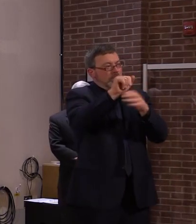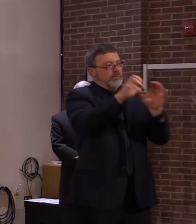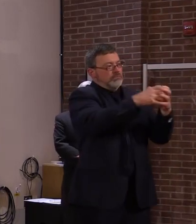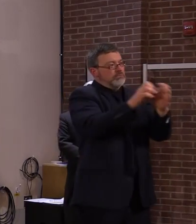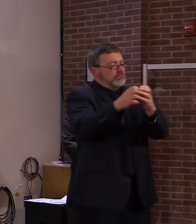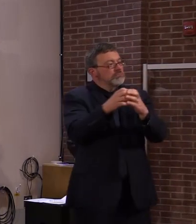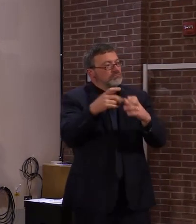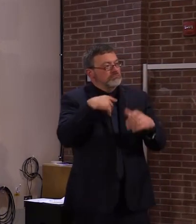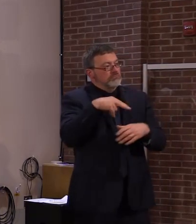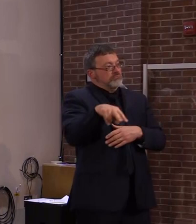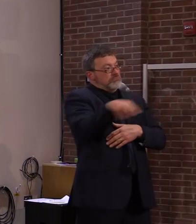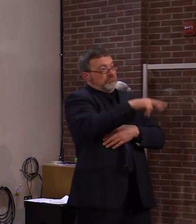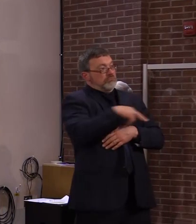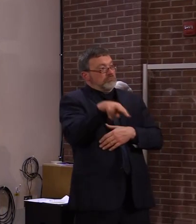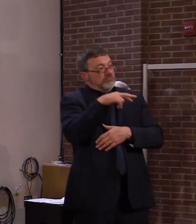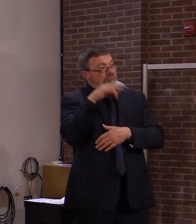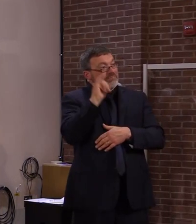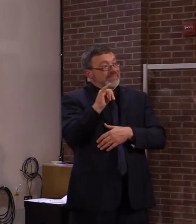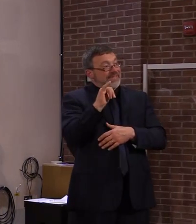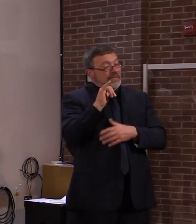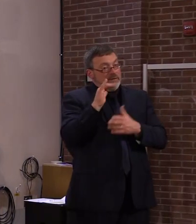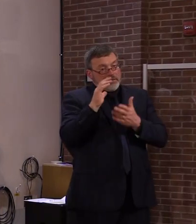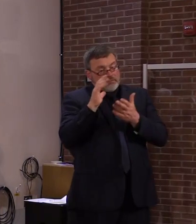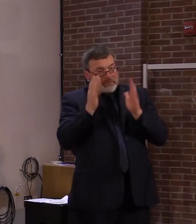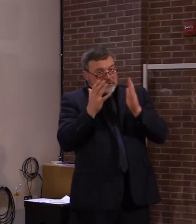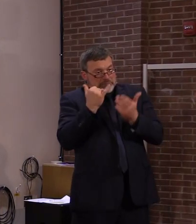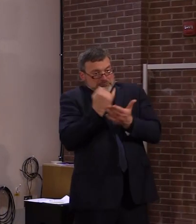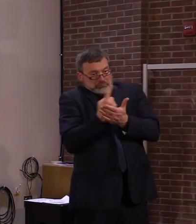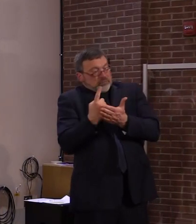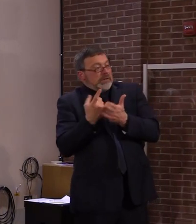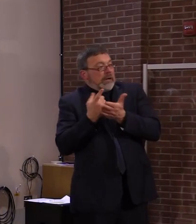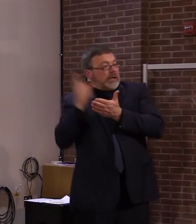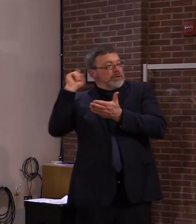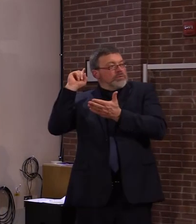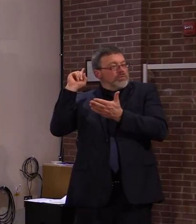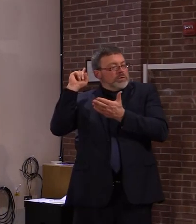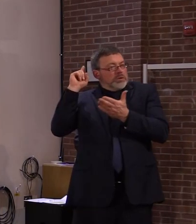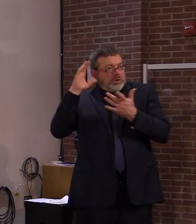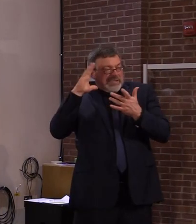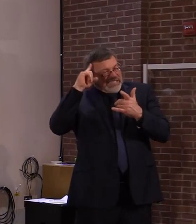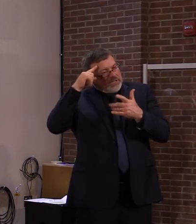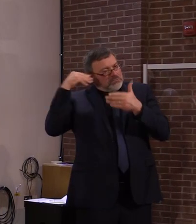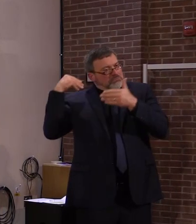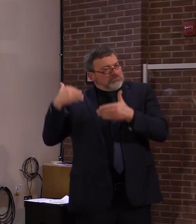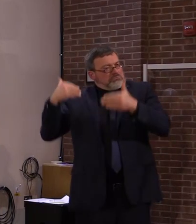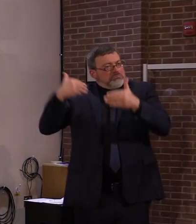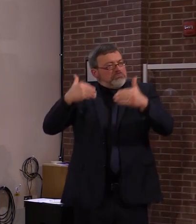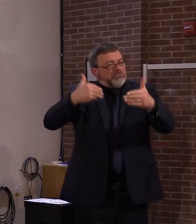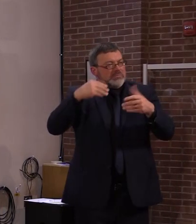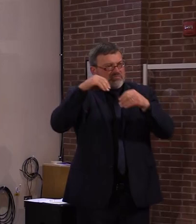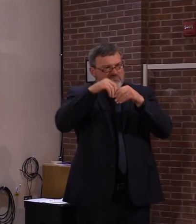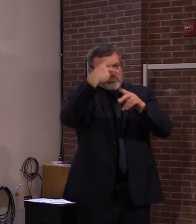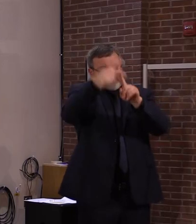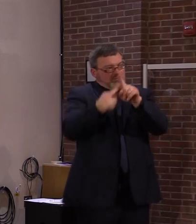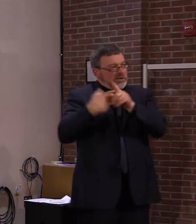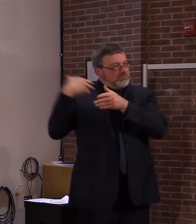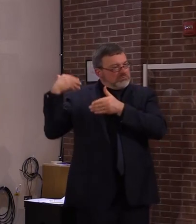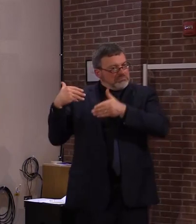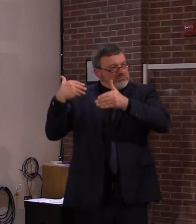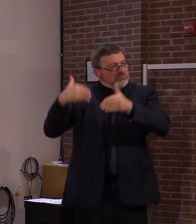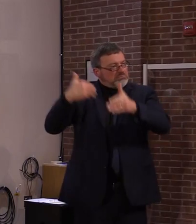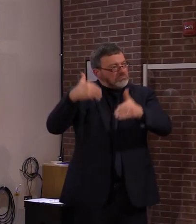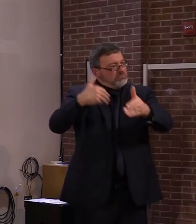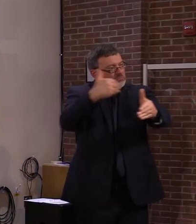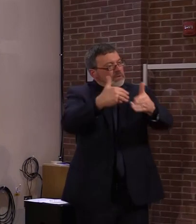age group, not just this week or last week or the week before that, but really for the last 2 months. And we really haven't noticed anything disproportionately in terms of the amount